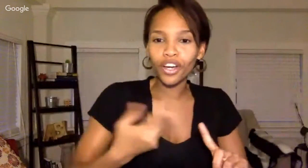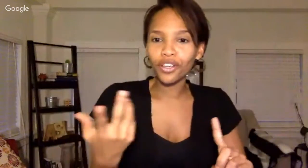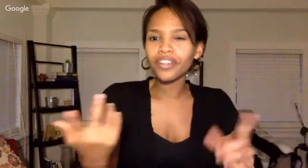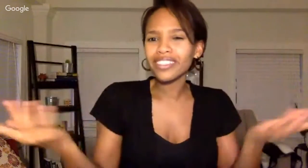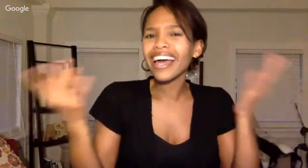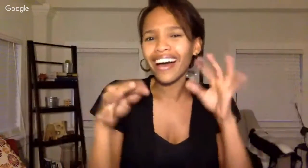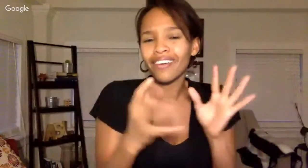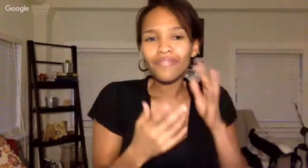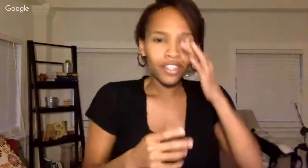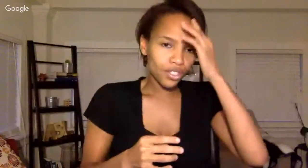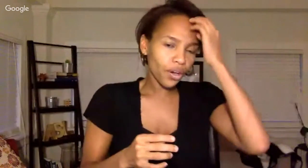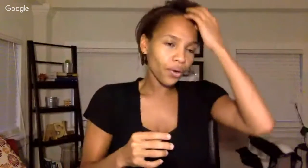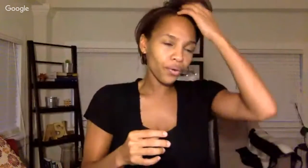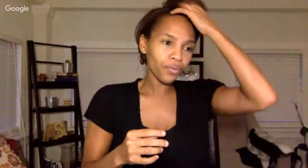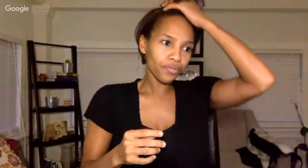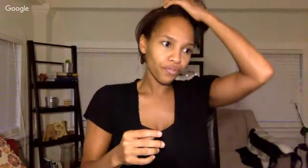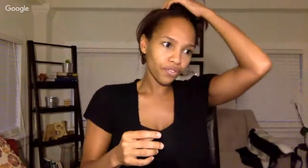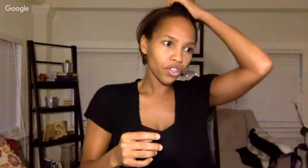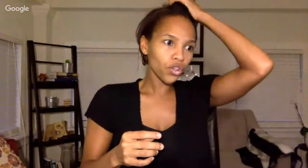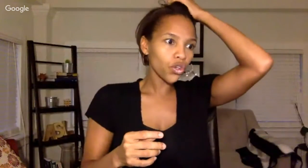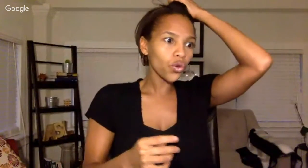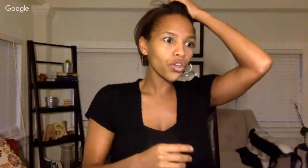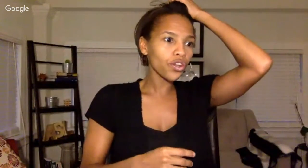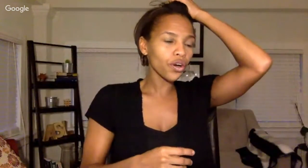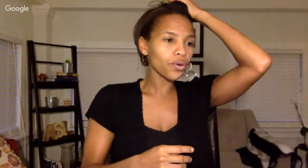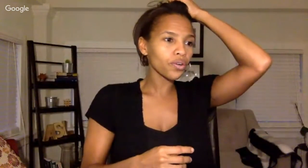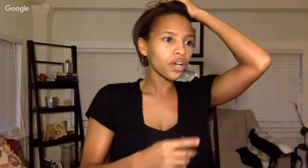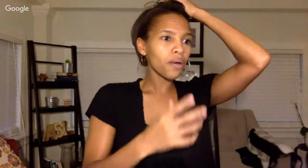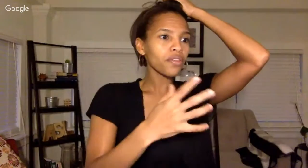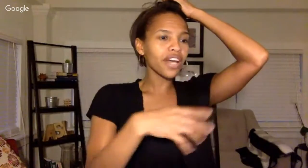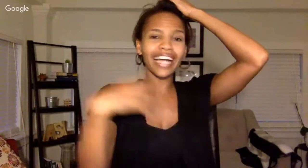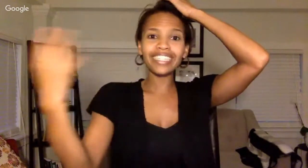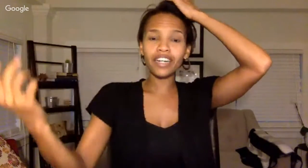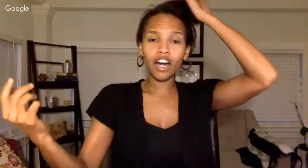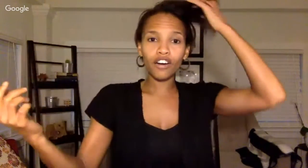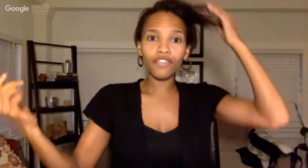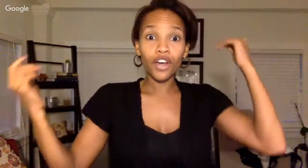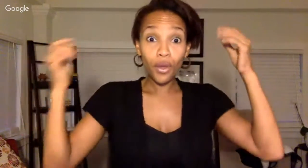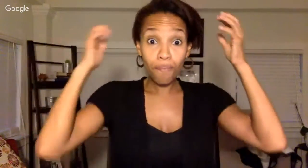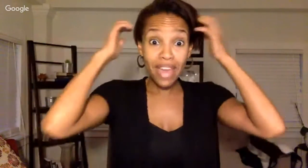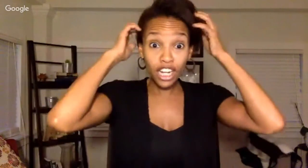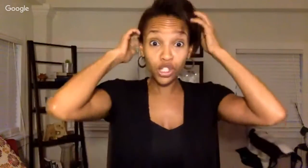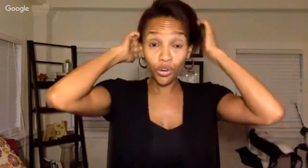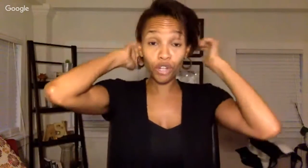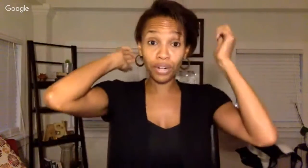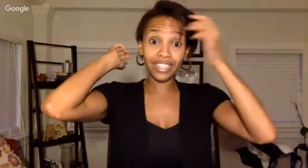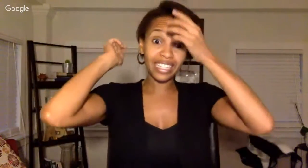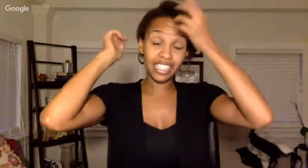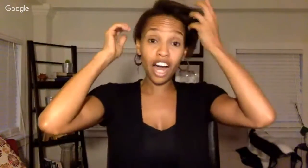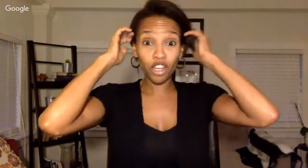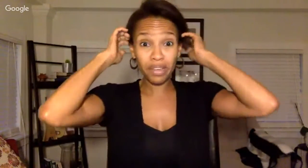you, So, the idea of make sure you bring these